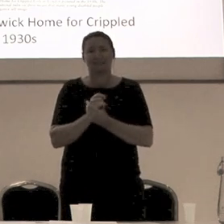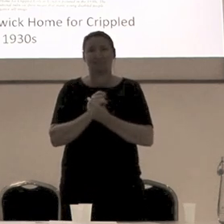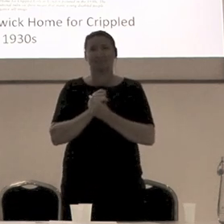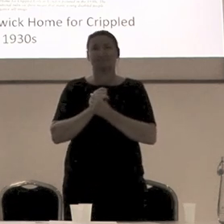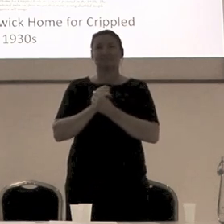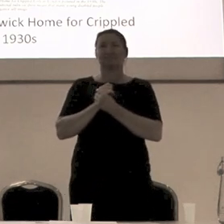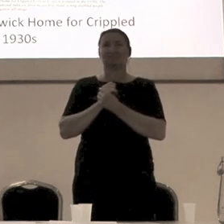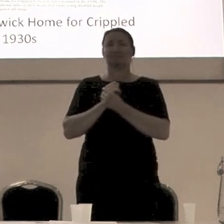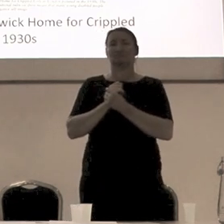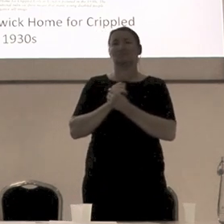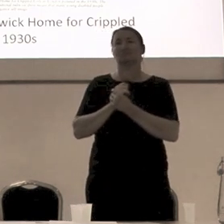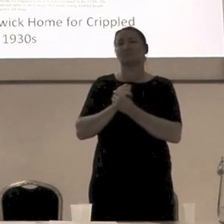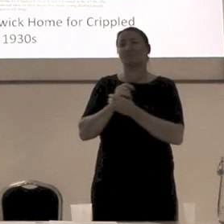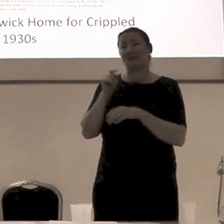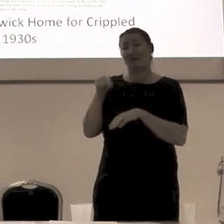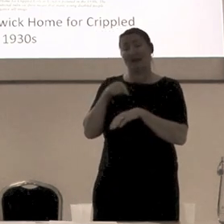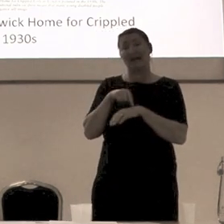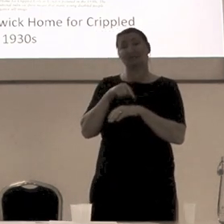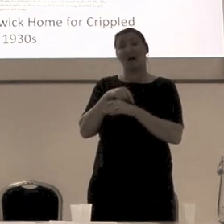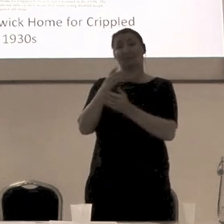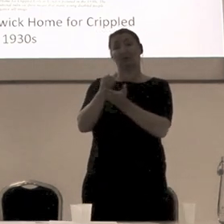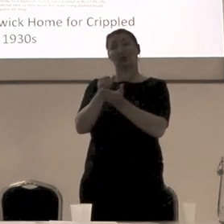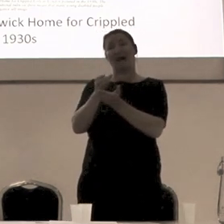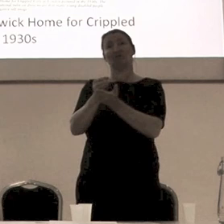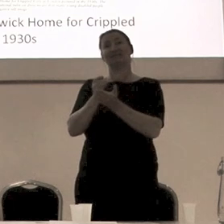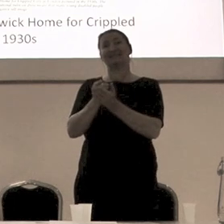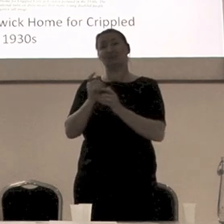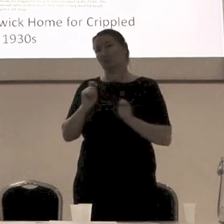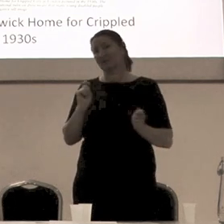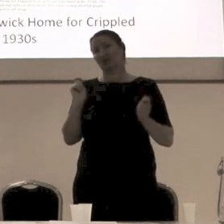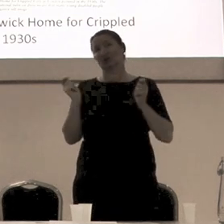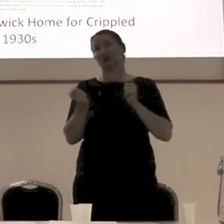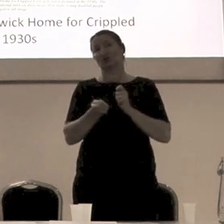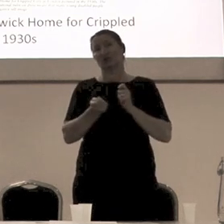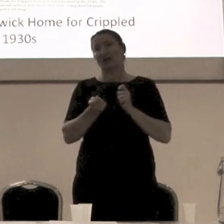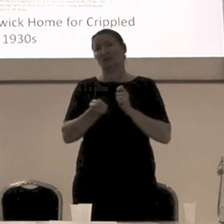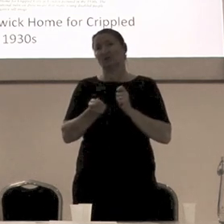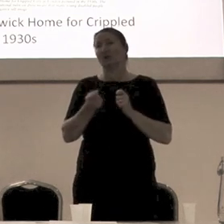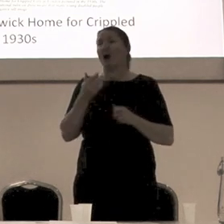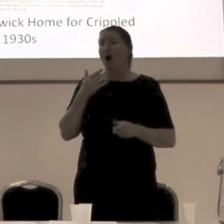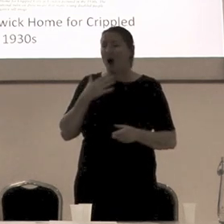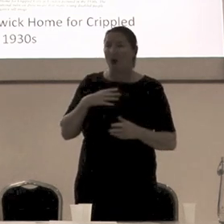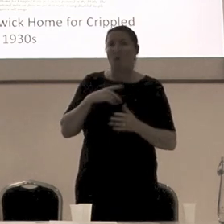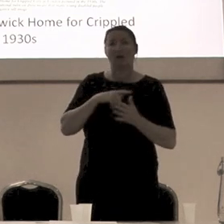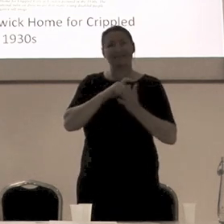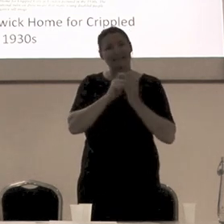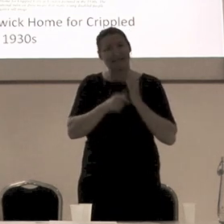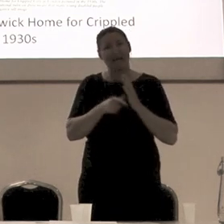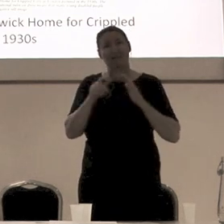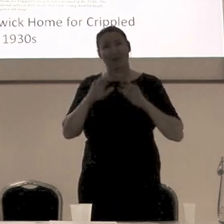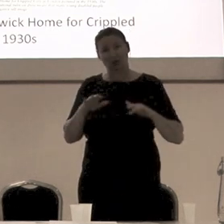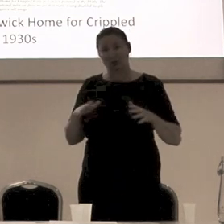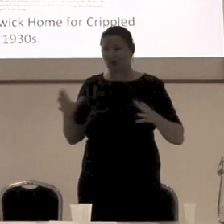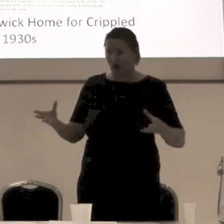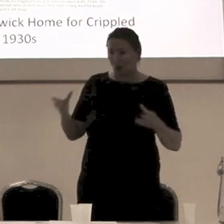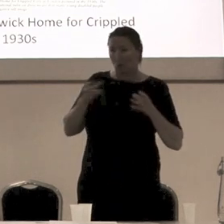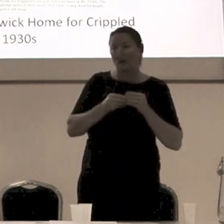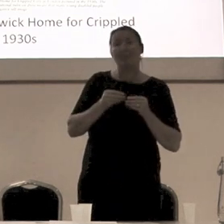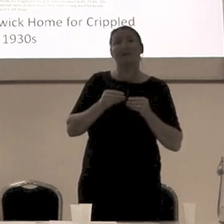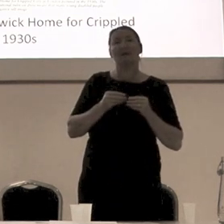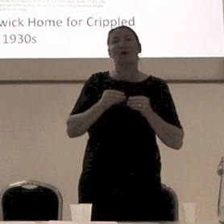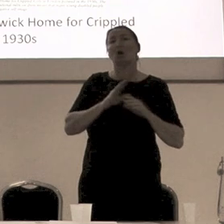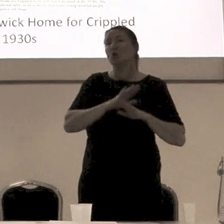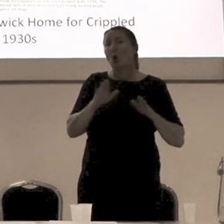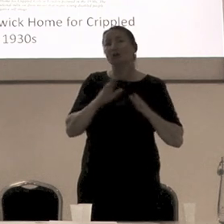the charities at that time, he said, I want the disabled and the non-disabled children, I'm going to take them all together. So Bernardo's was